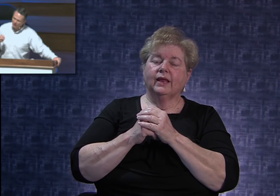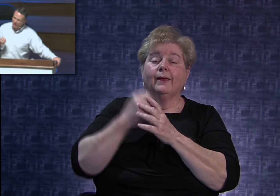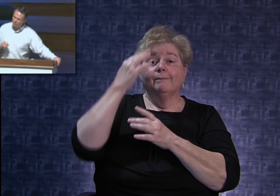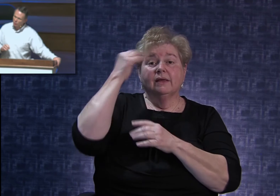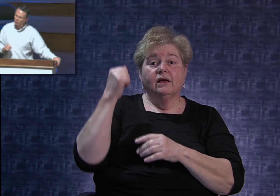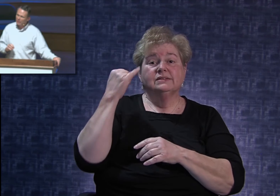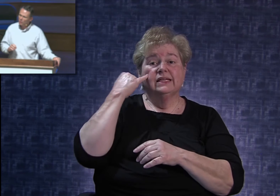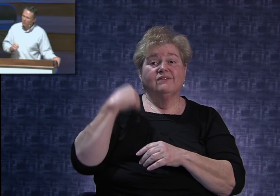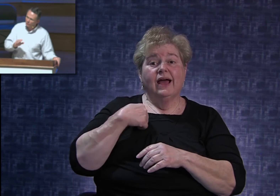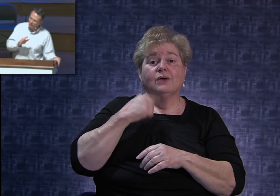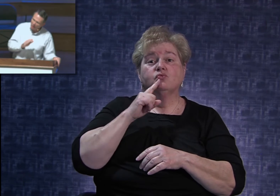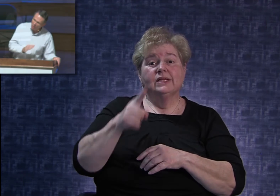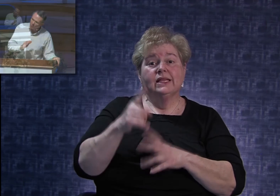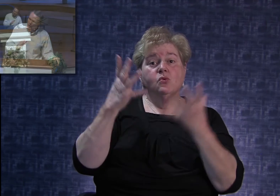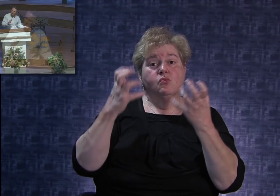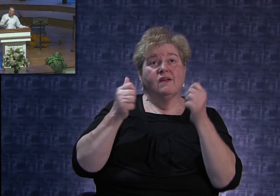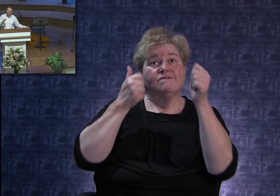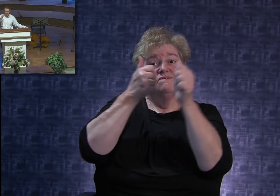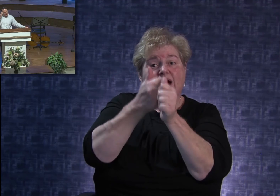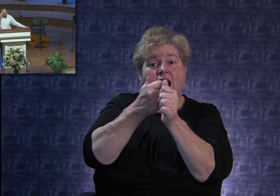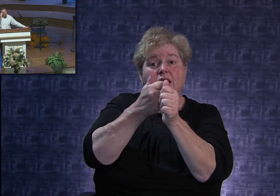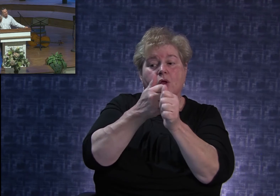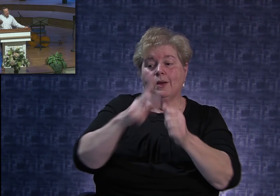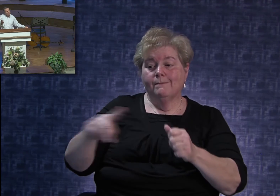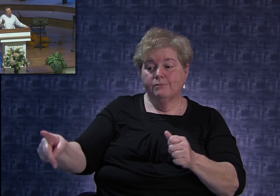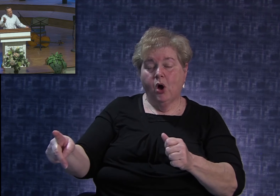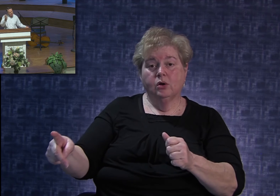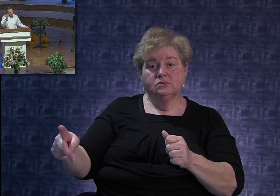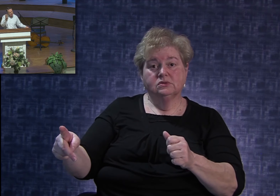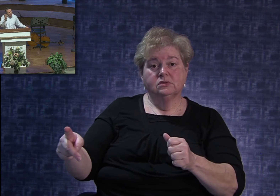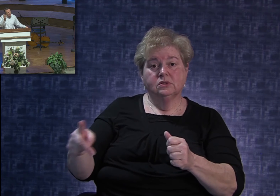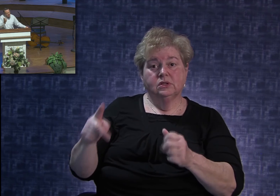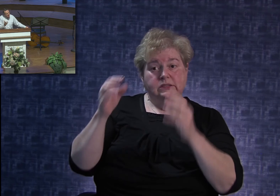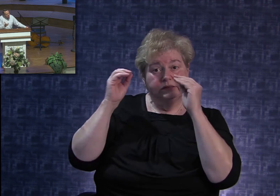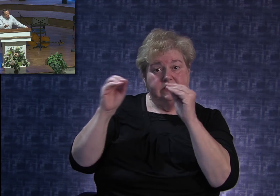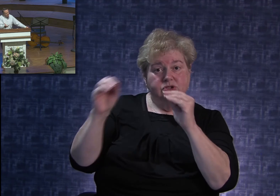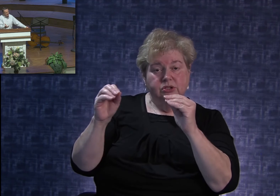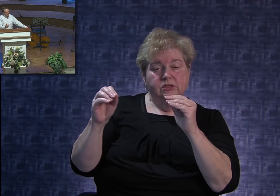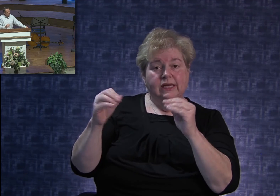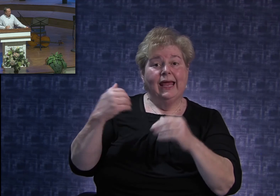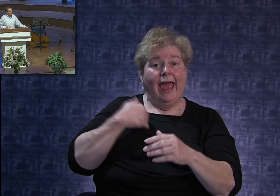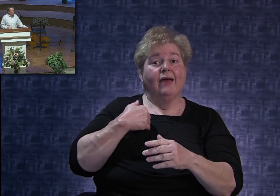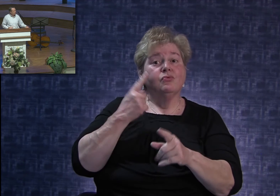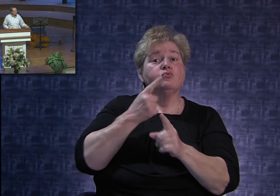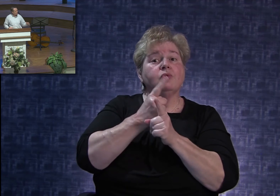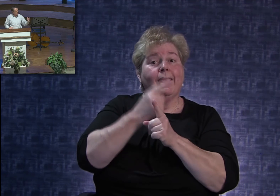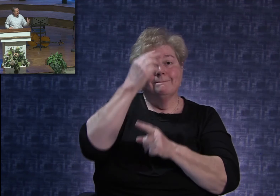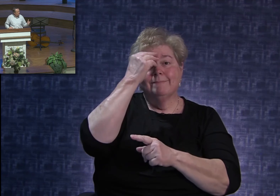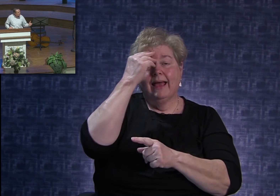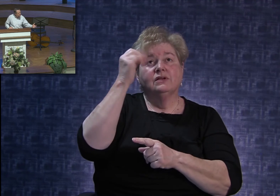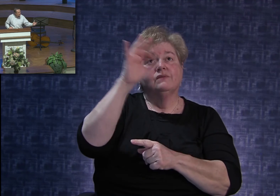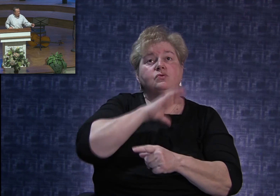Because if I am truly going to follow Paul's logic and have the mind of Christ, which includes humility, which